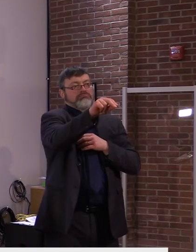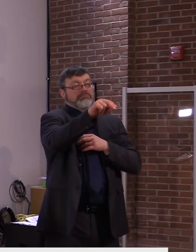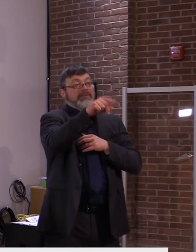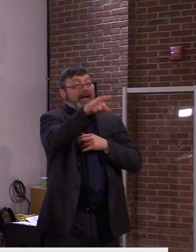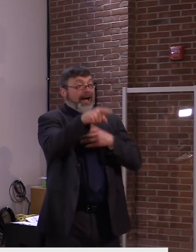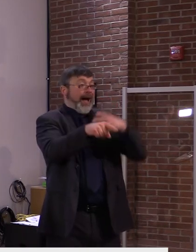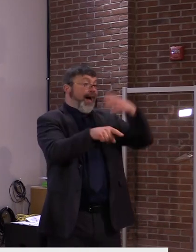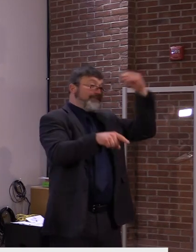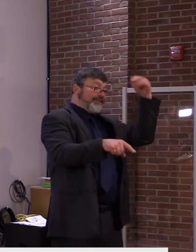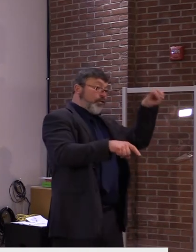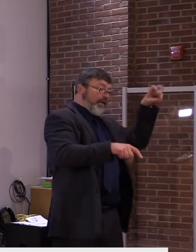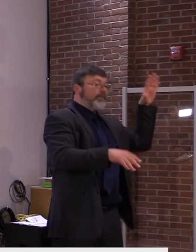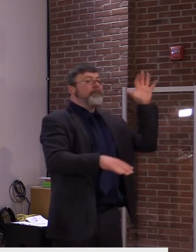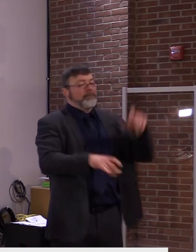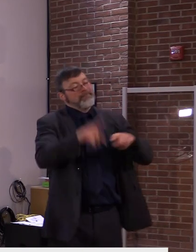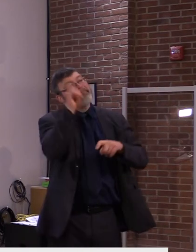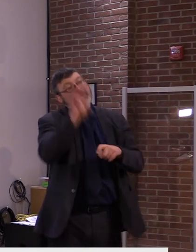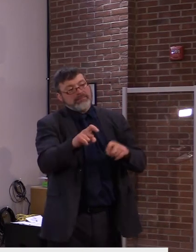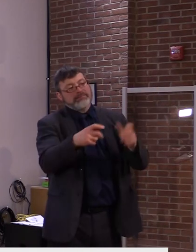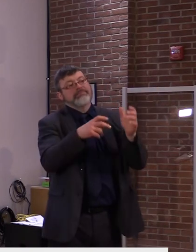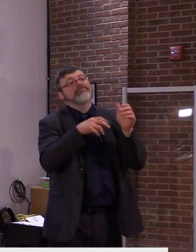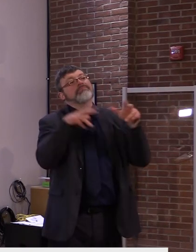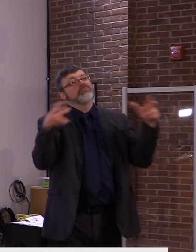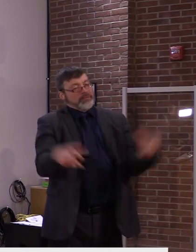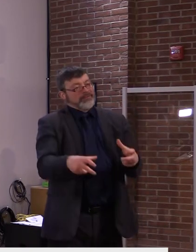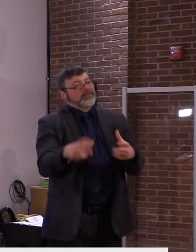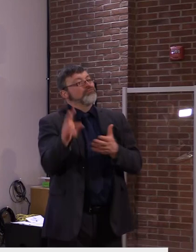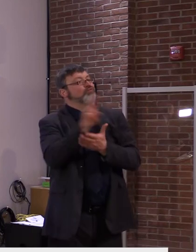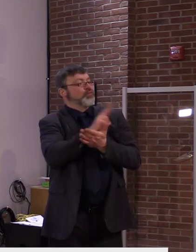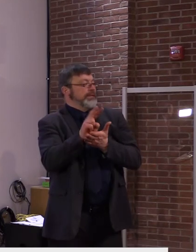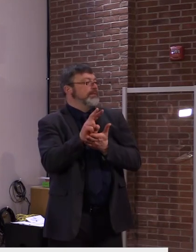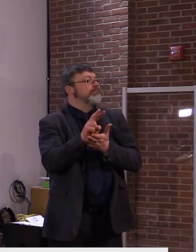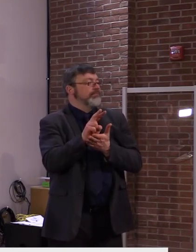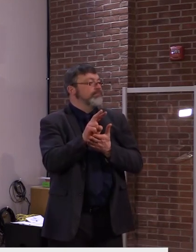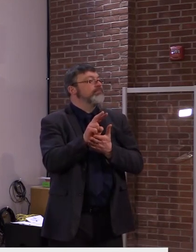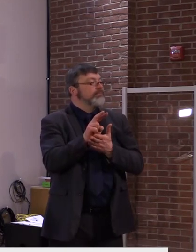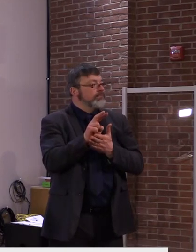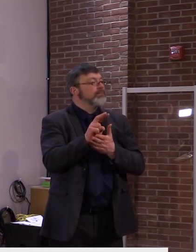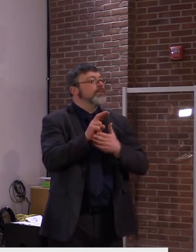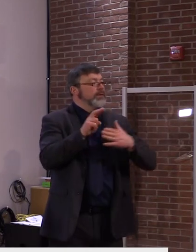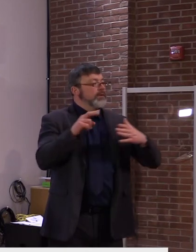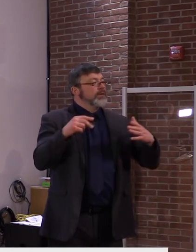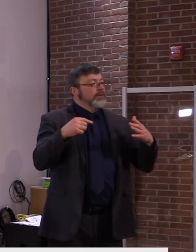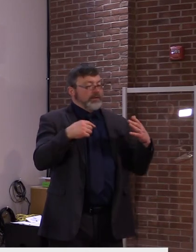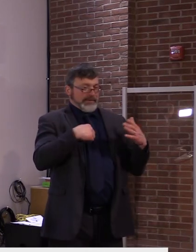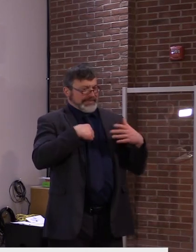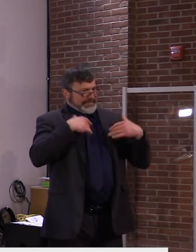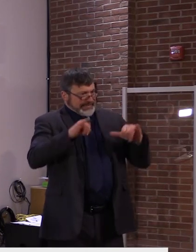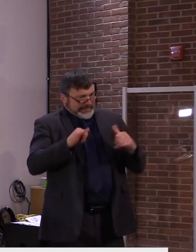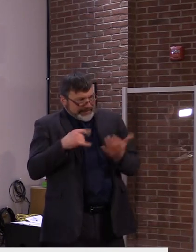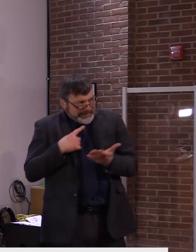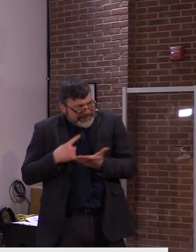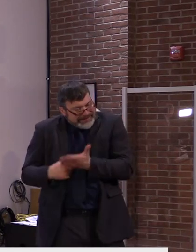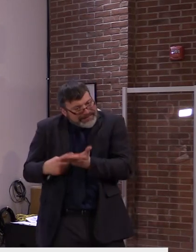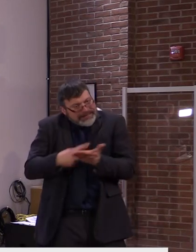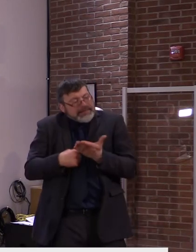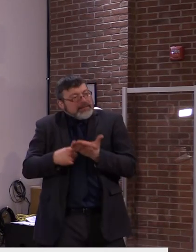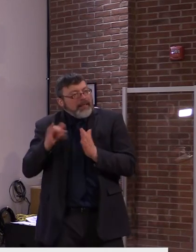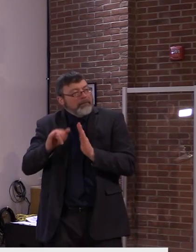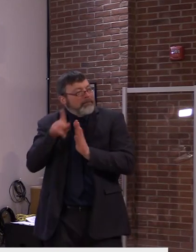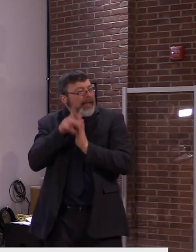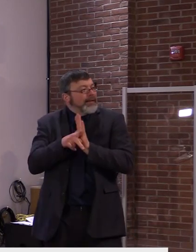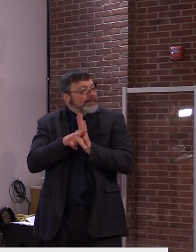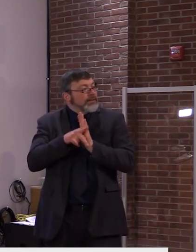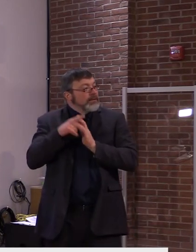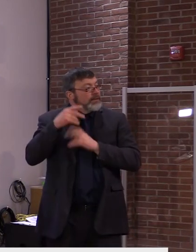have more to say about it next week. Keep in mind, the CDC just came out with its new